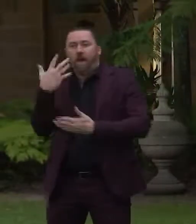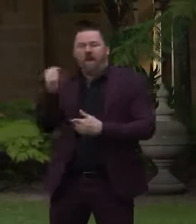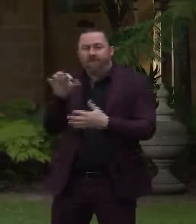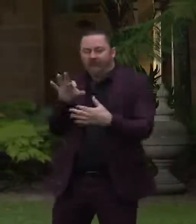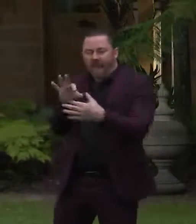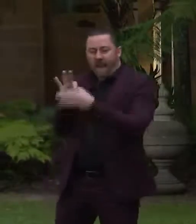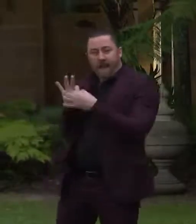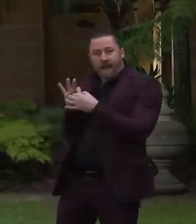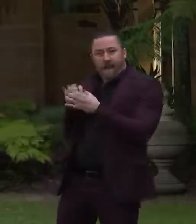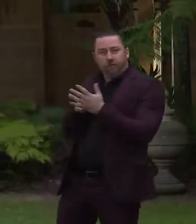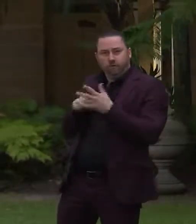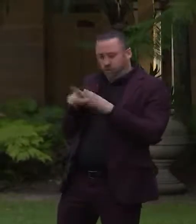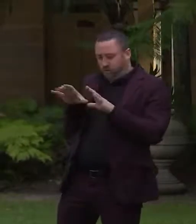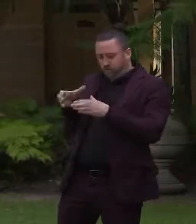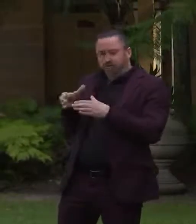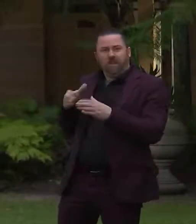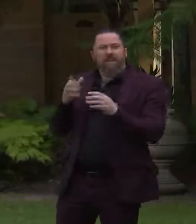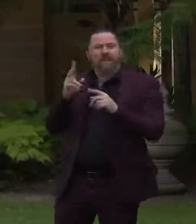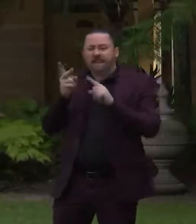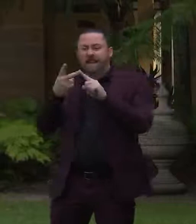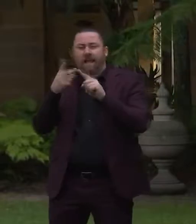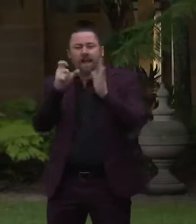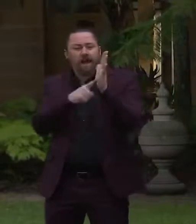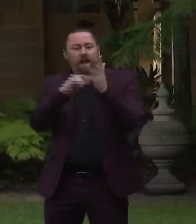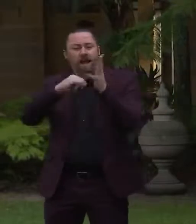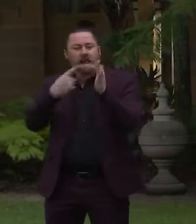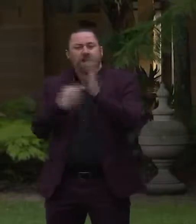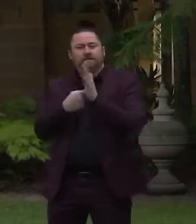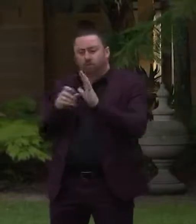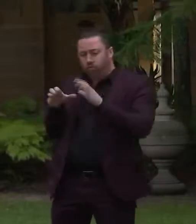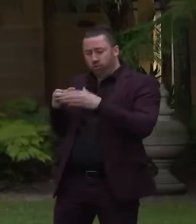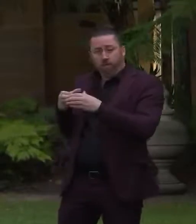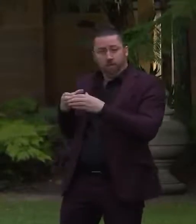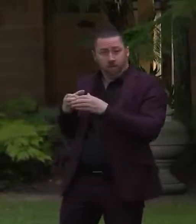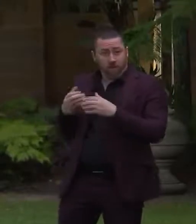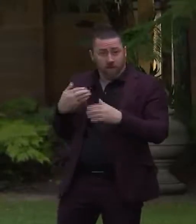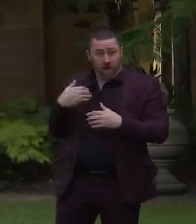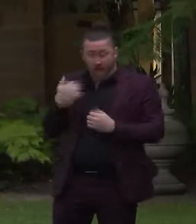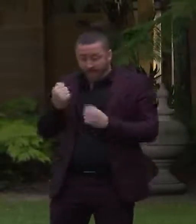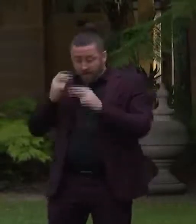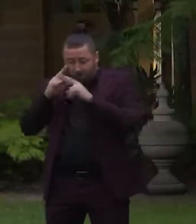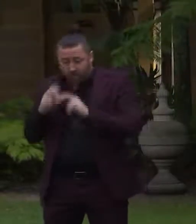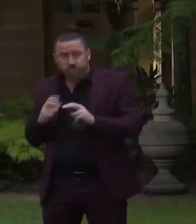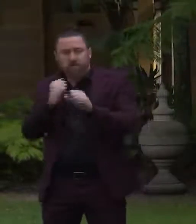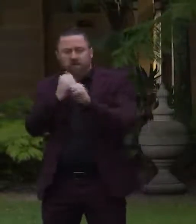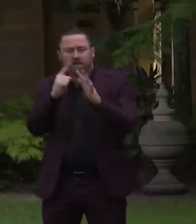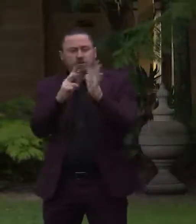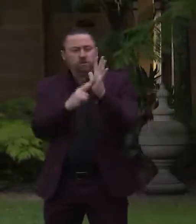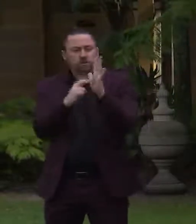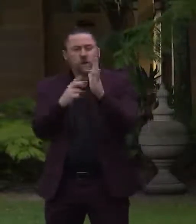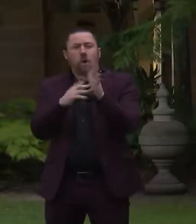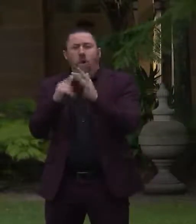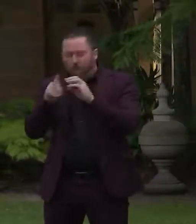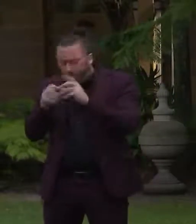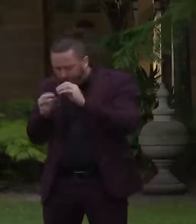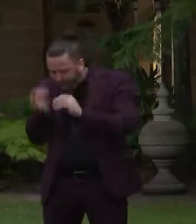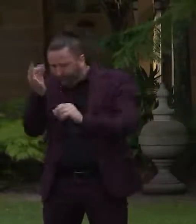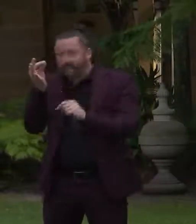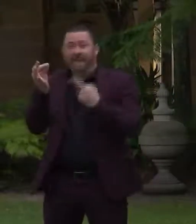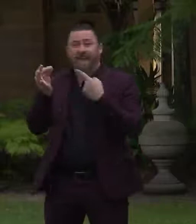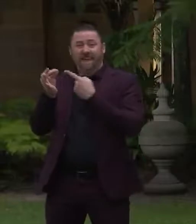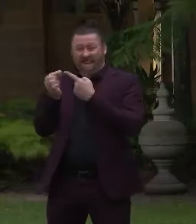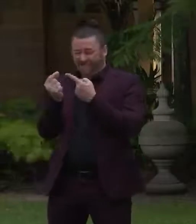our second cluster. So I already have the genome sequence back for one of those 2 cases, and